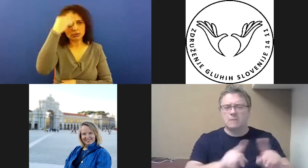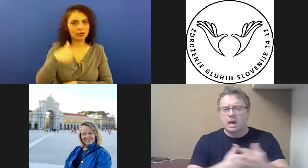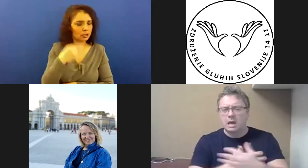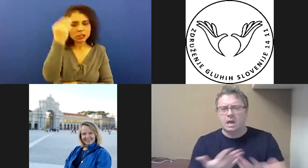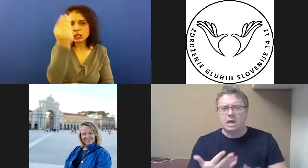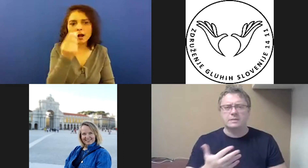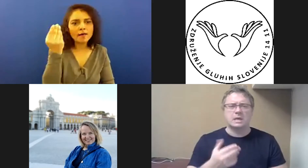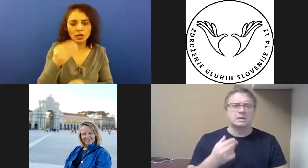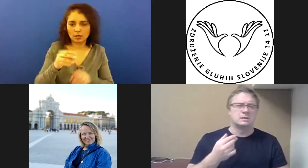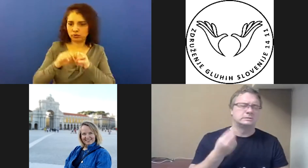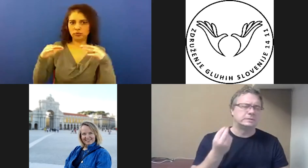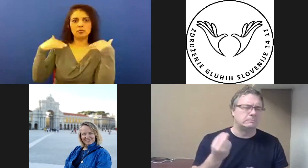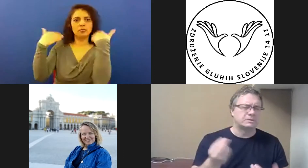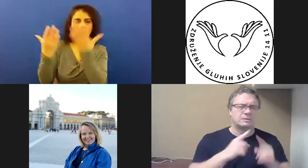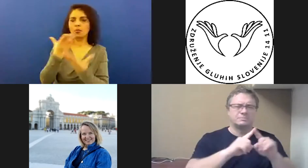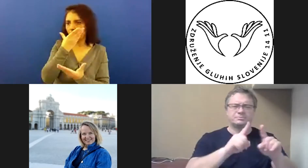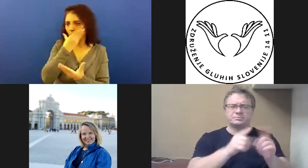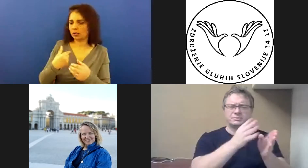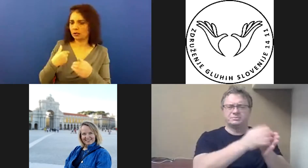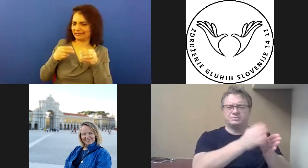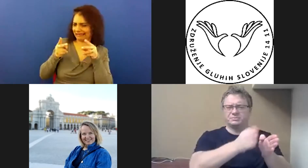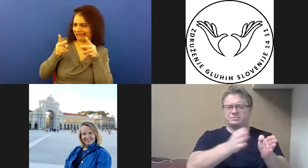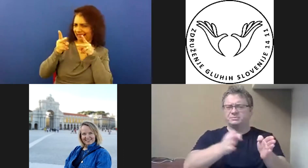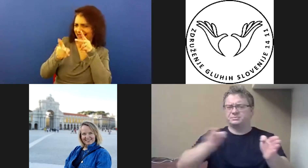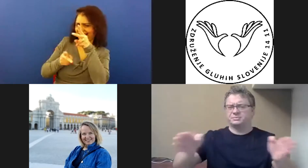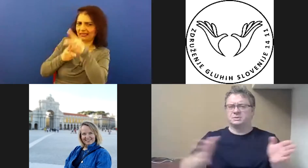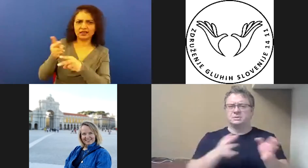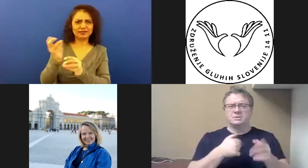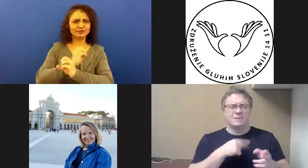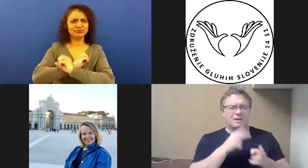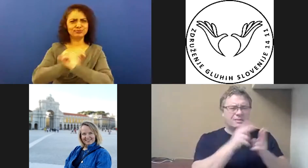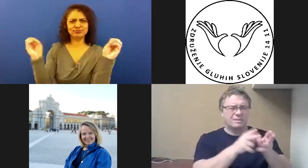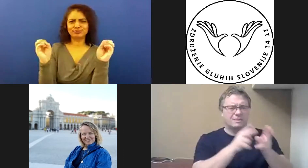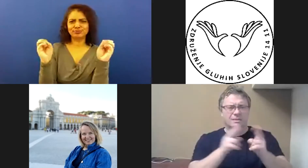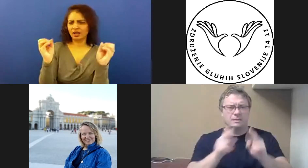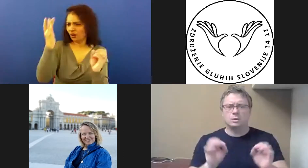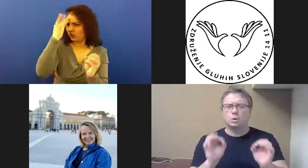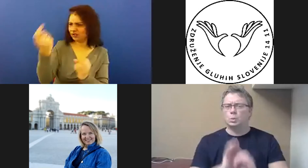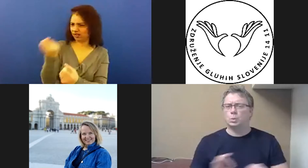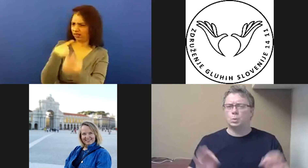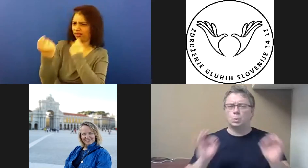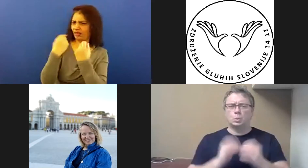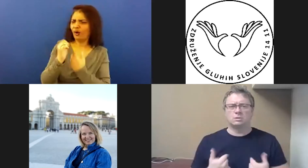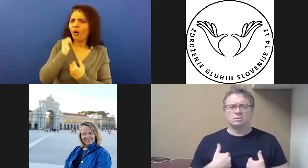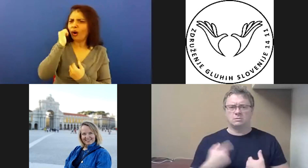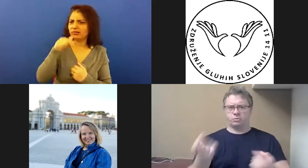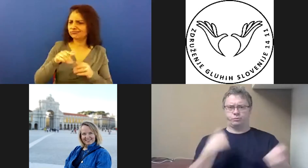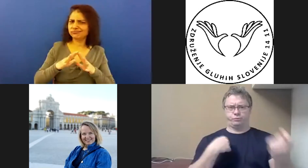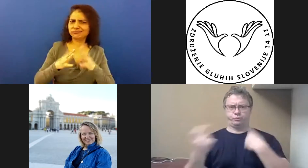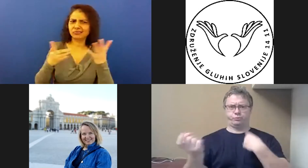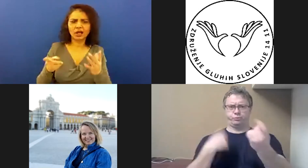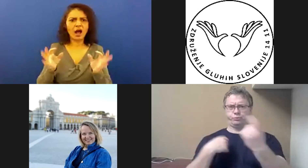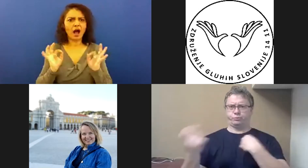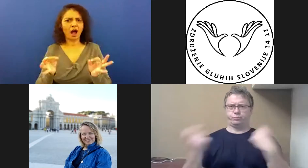my parents were proud of me. Likewise, you, if you're born Catholic, your parents are proud of you. If your parents are